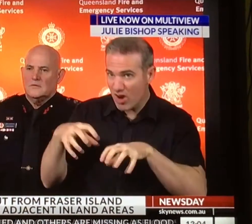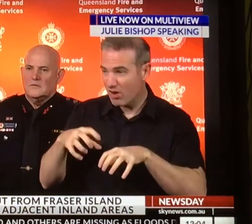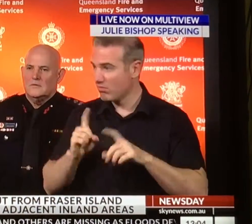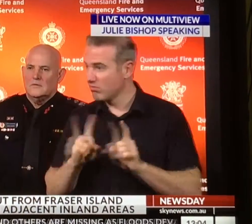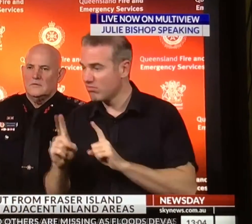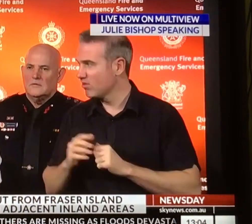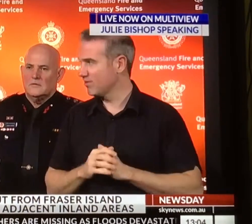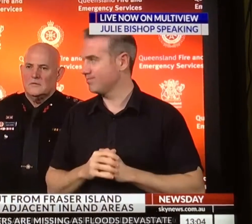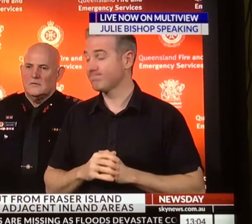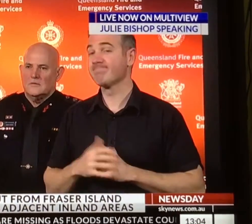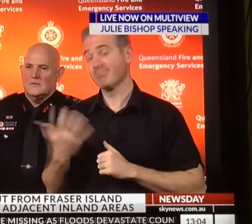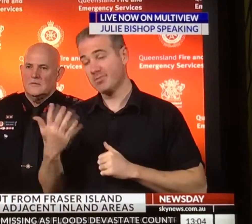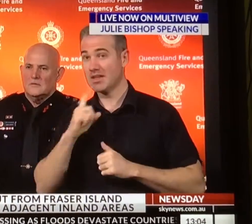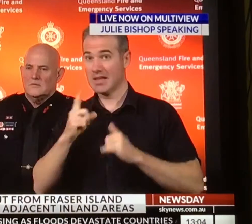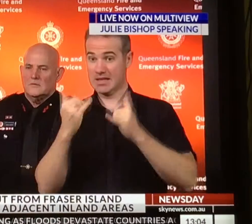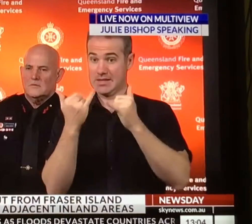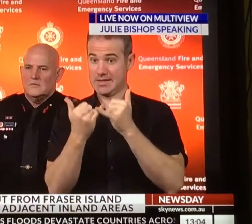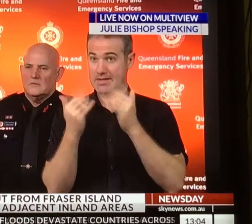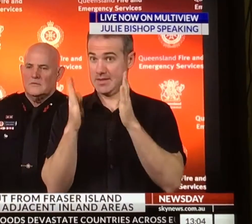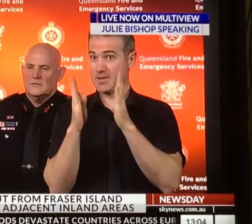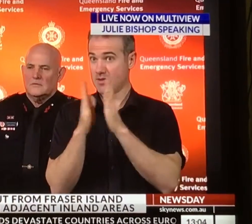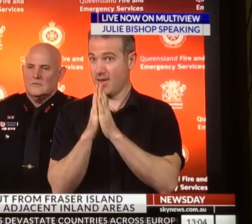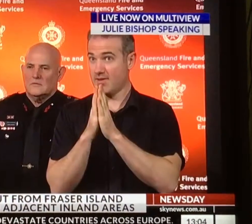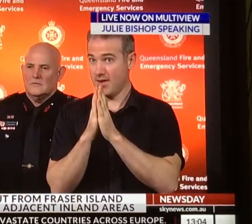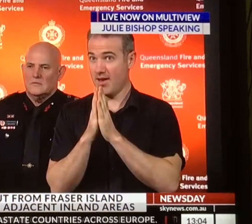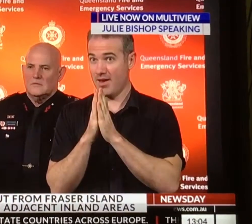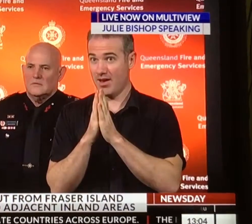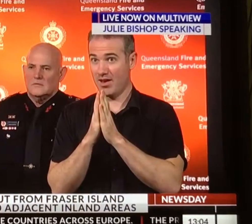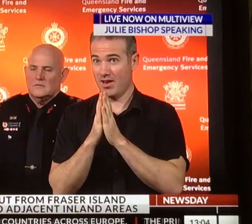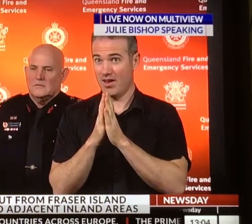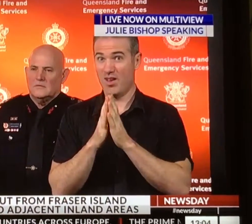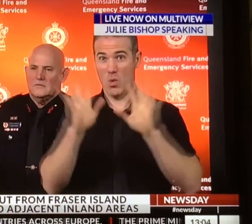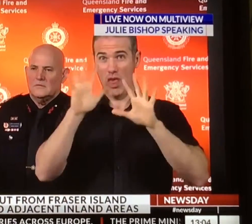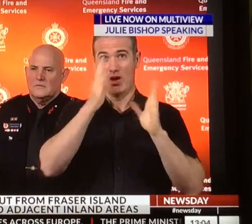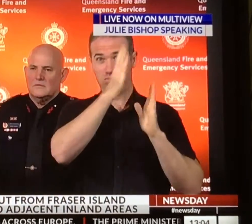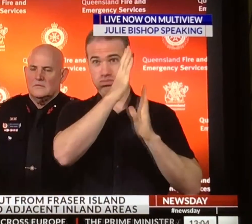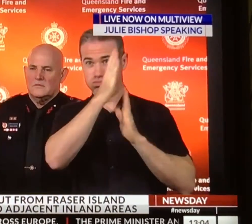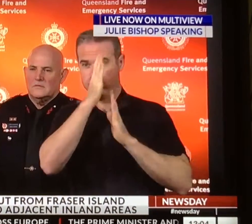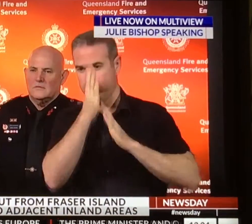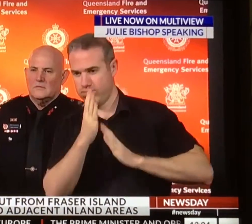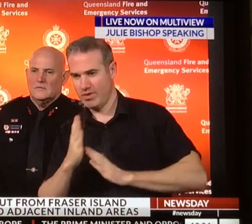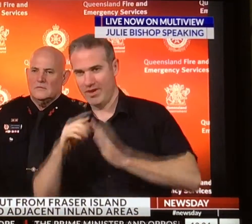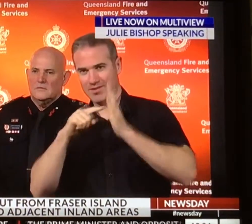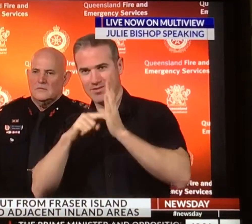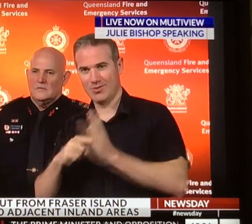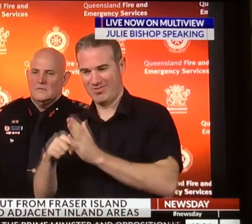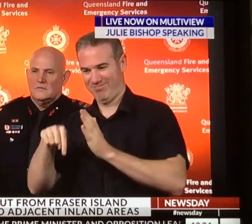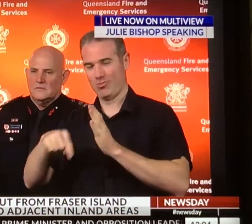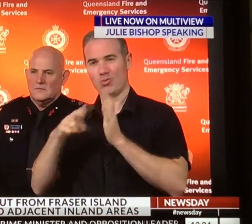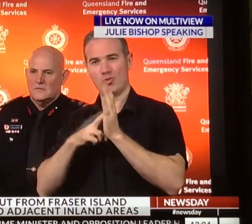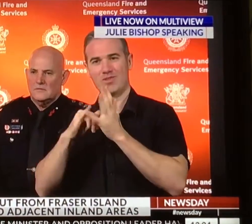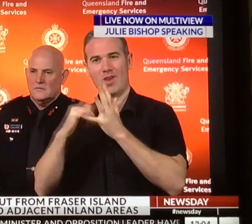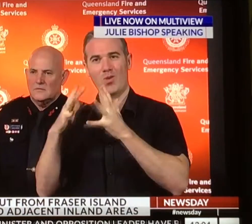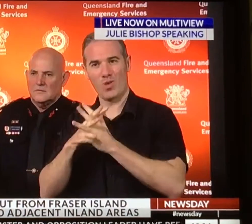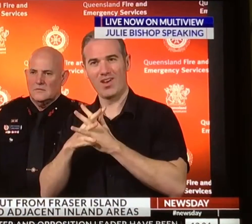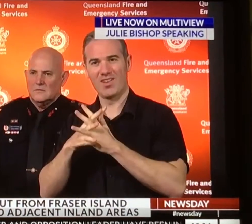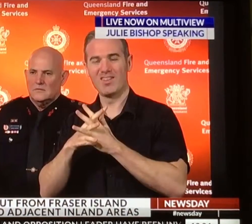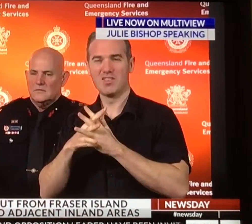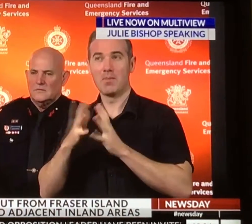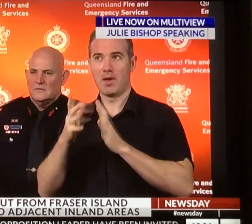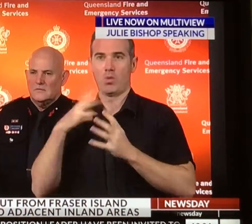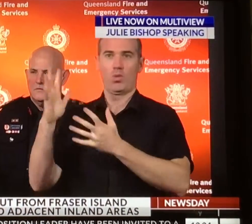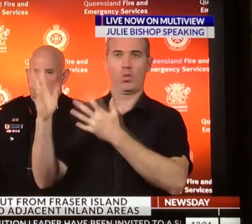Looking at pretty much moving into Sunday, as the system moves down into New South Wales, we will see westerly winds push across much of Queensland, and that what it